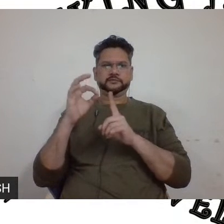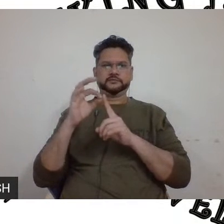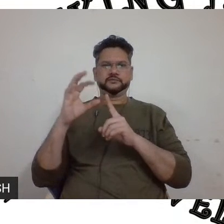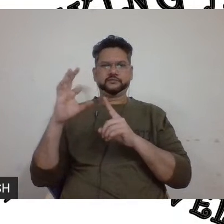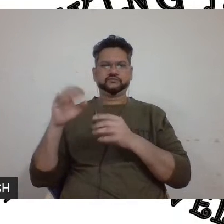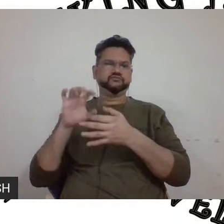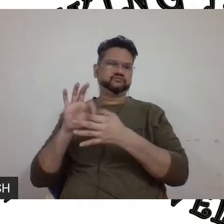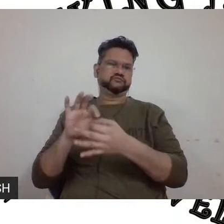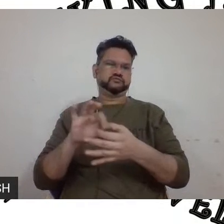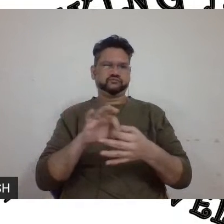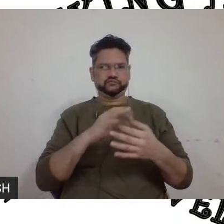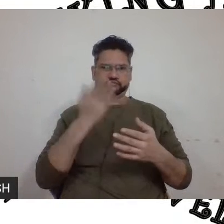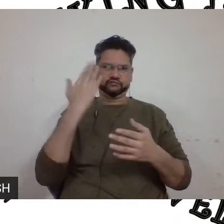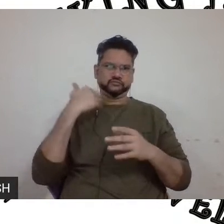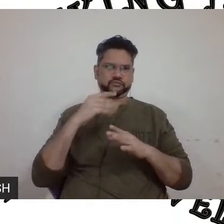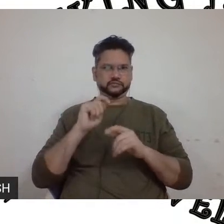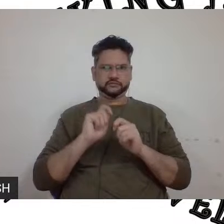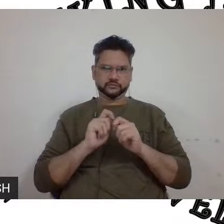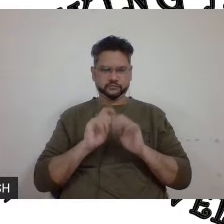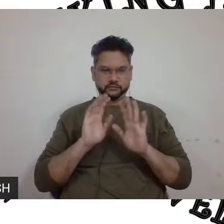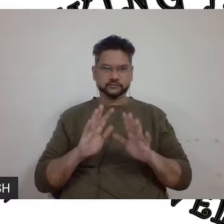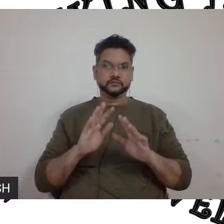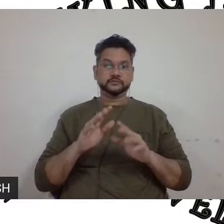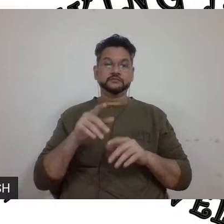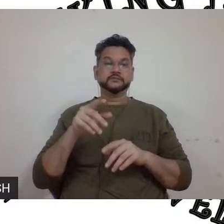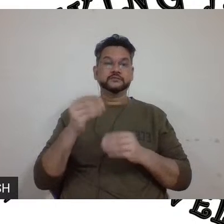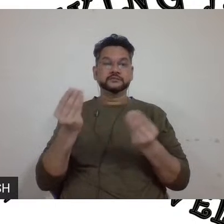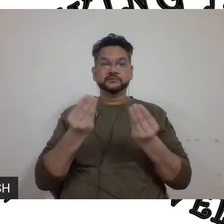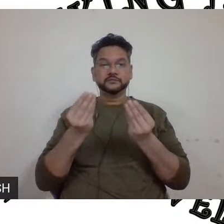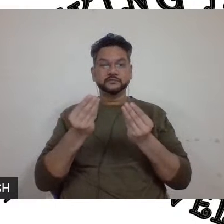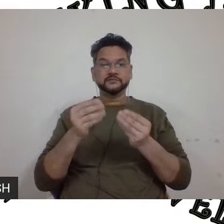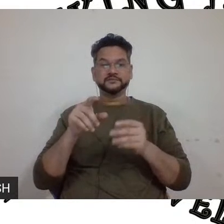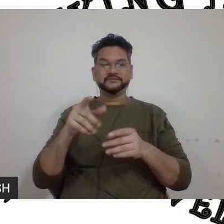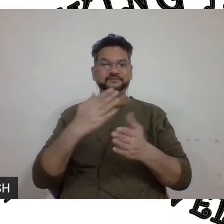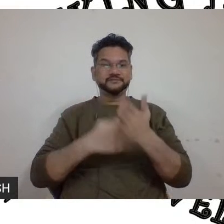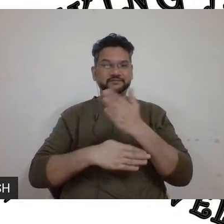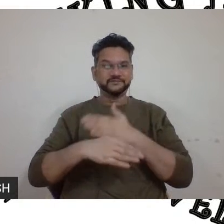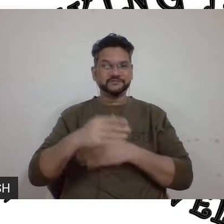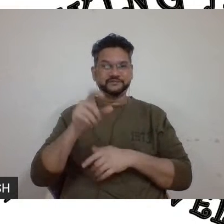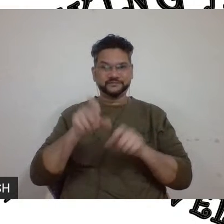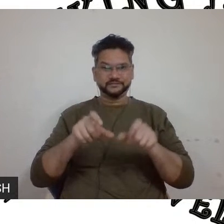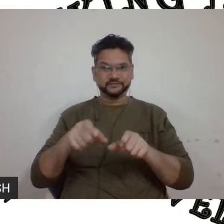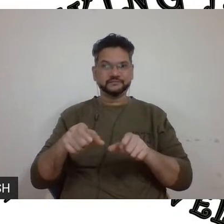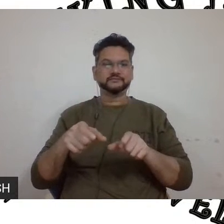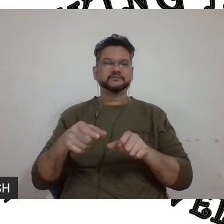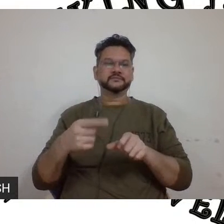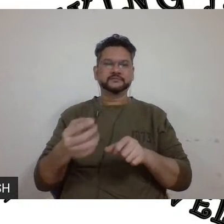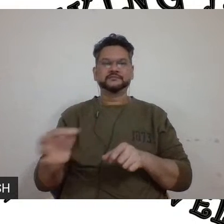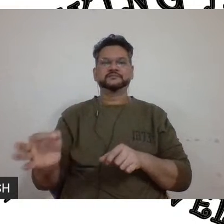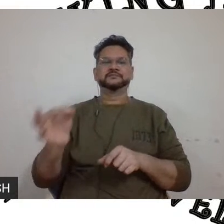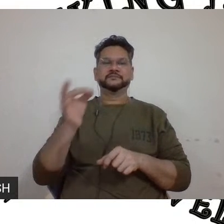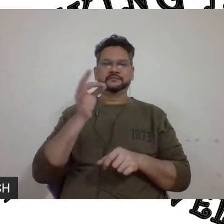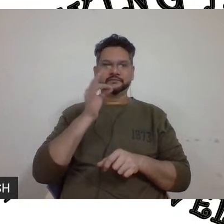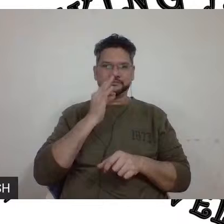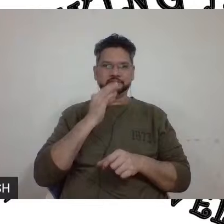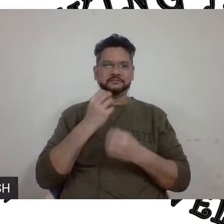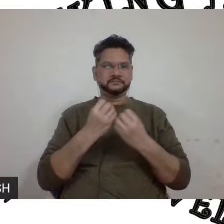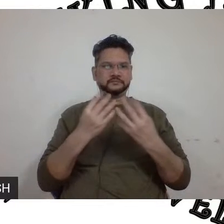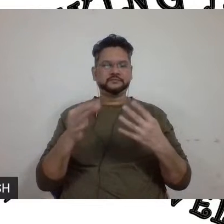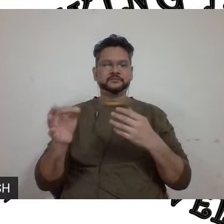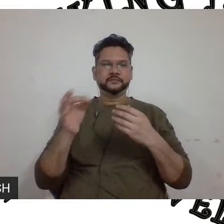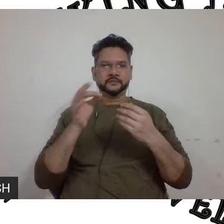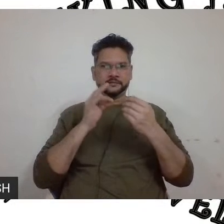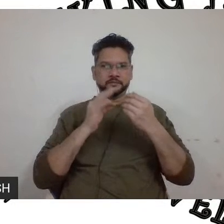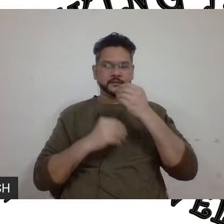trainees usually approach me with their demand that one of the student has shown